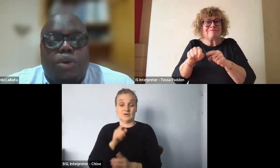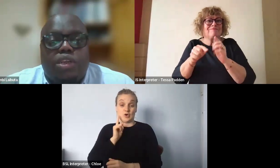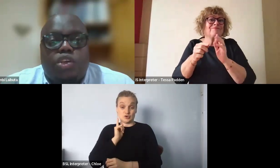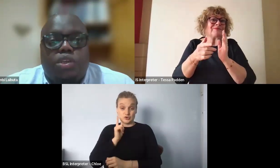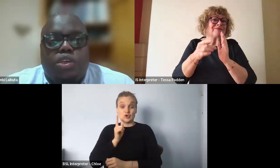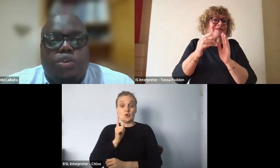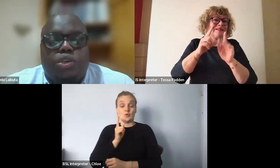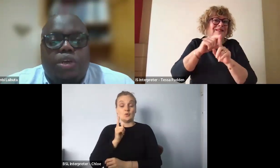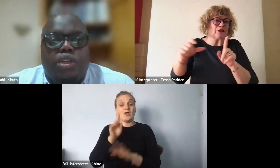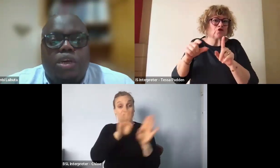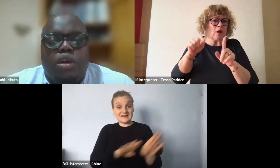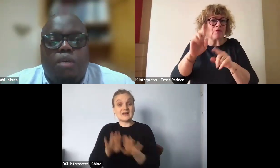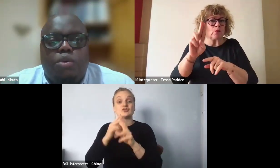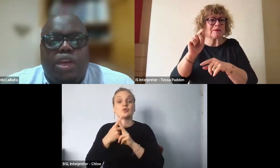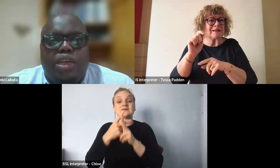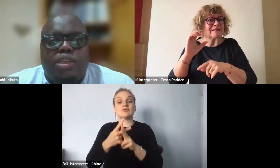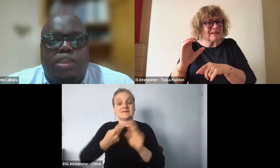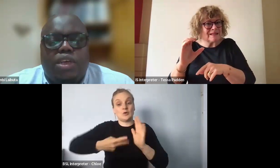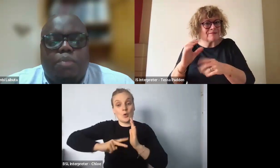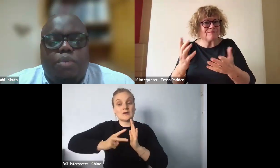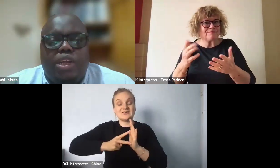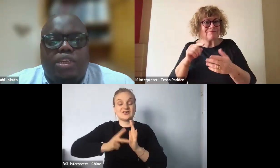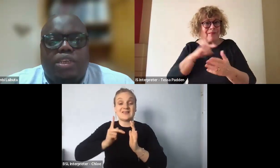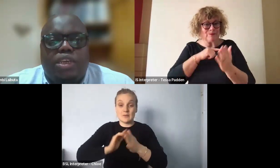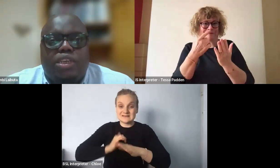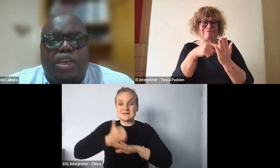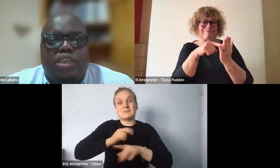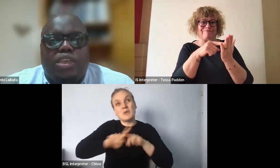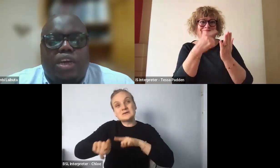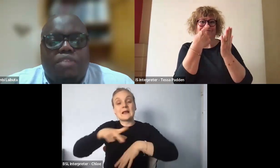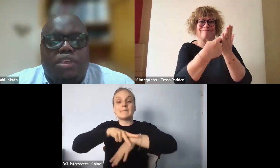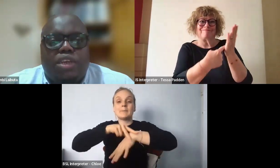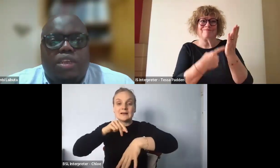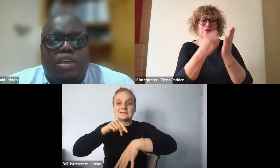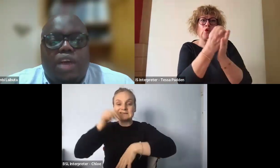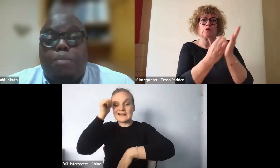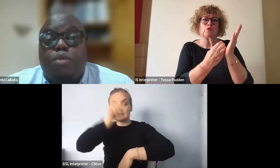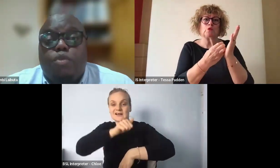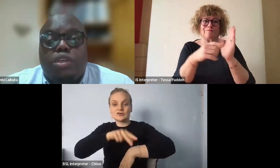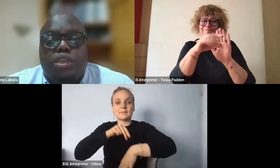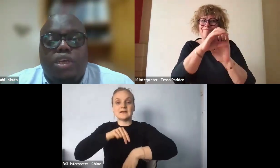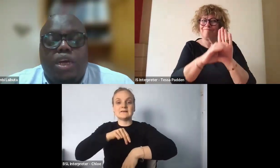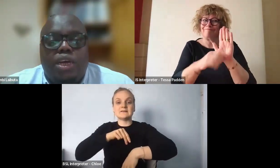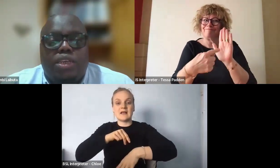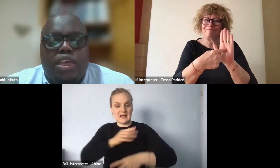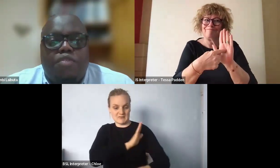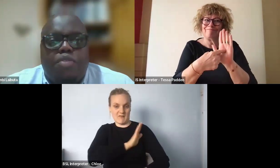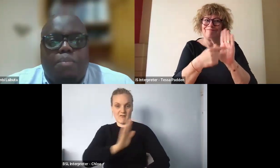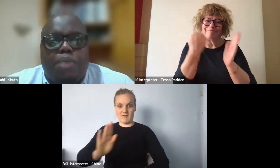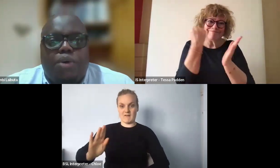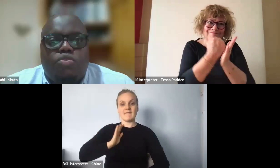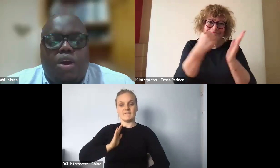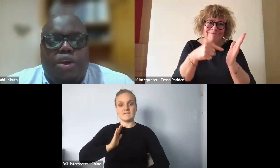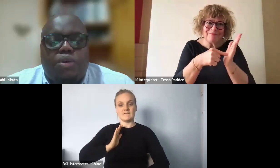security organs, the national security organs mostly is the police, the intelligence service, and the armed forces, is that they